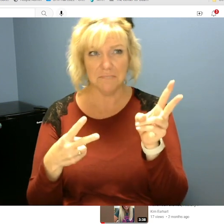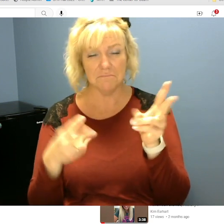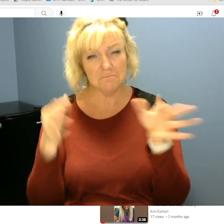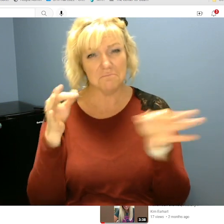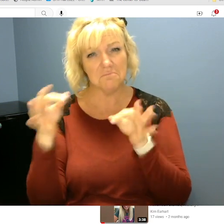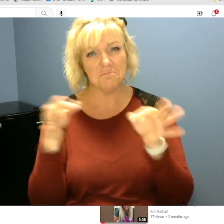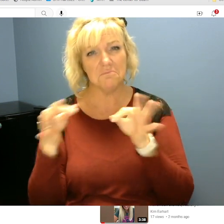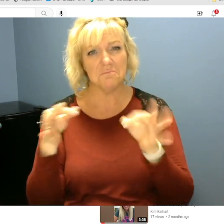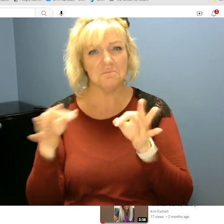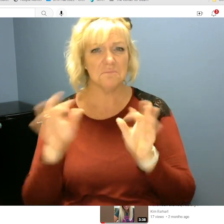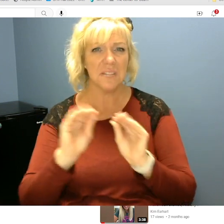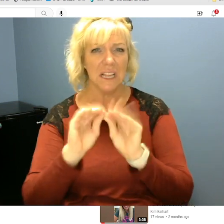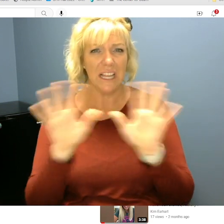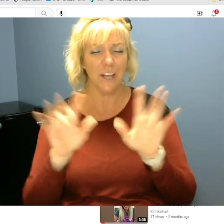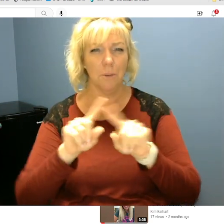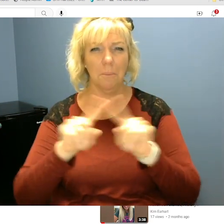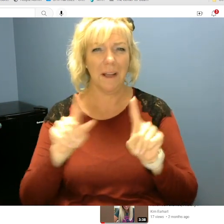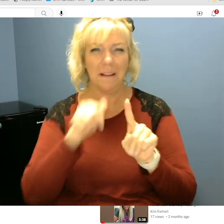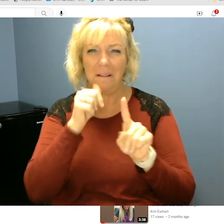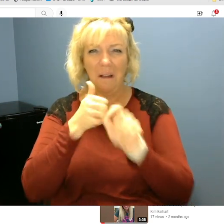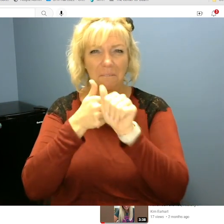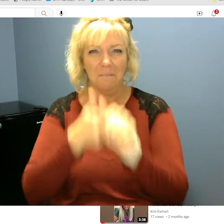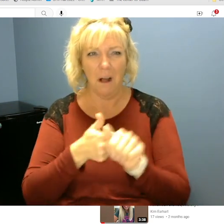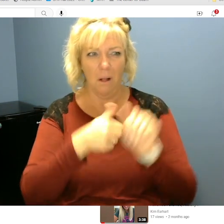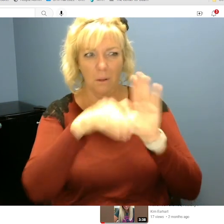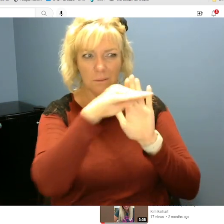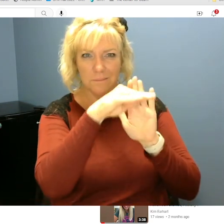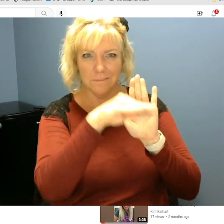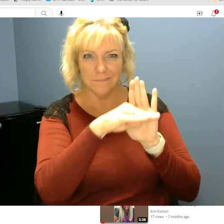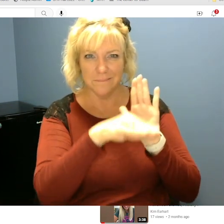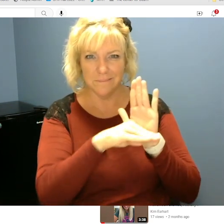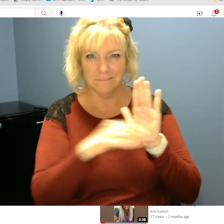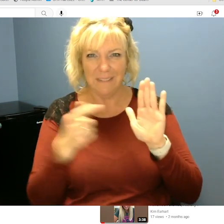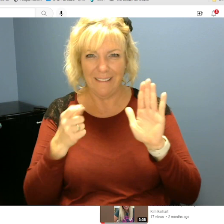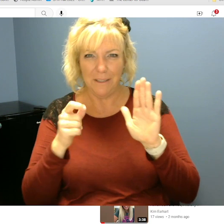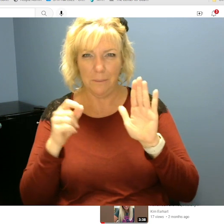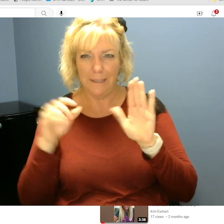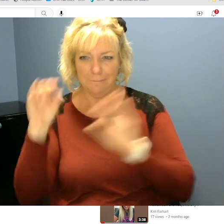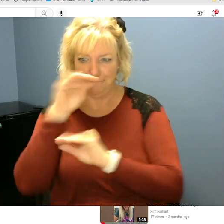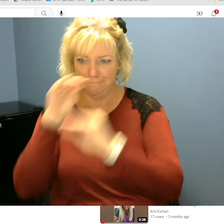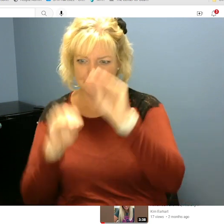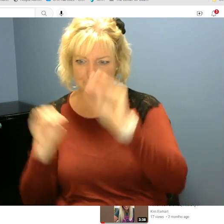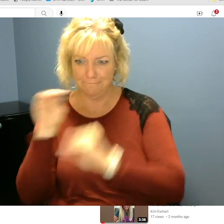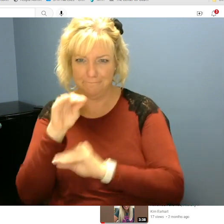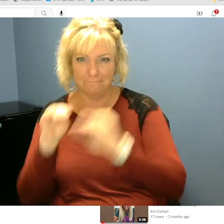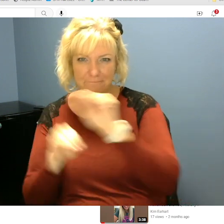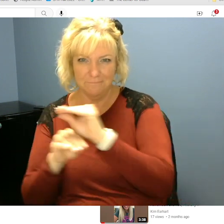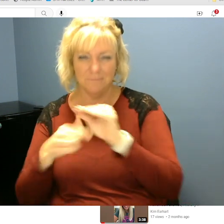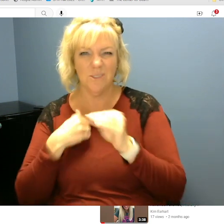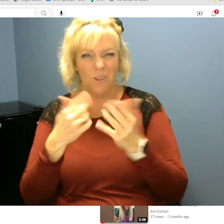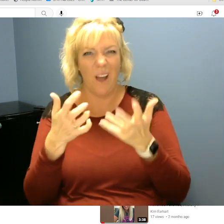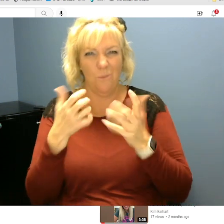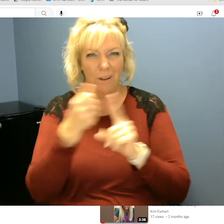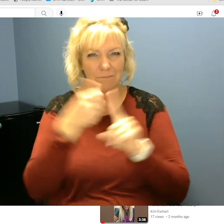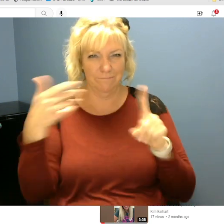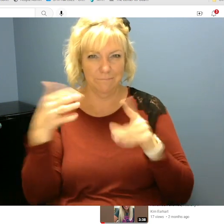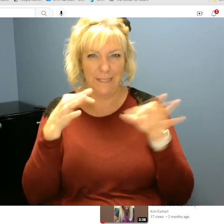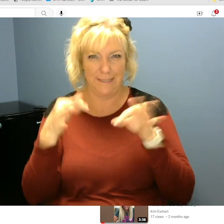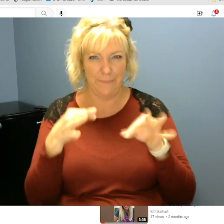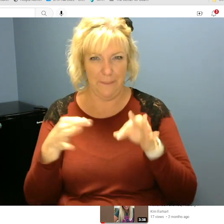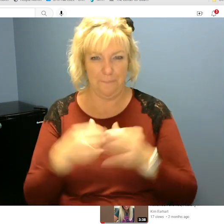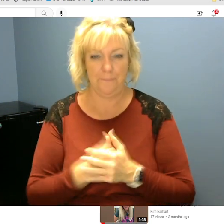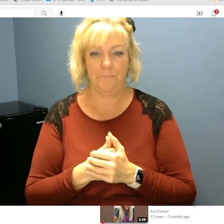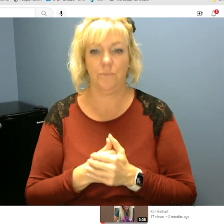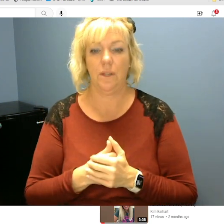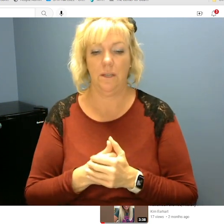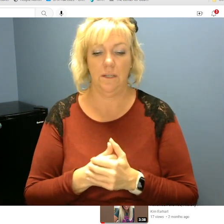these points. They just do it in like different order. So I just wanted to give you an overview again. So the key thing with